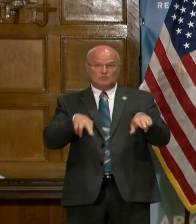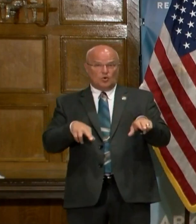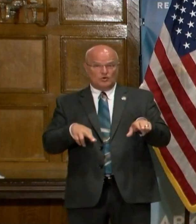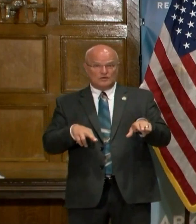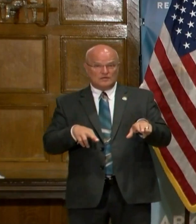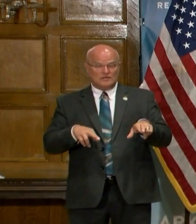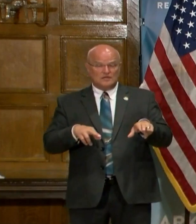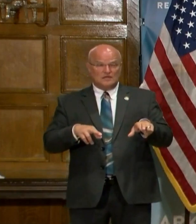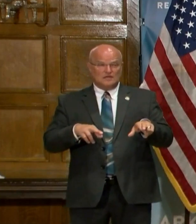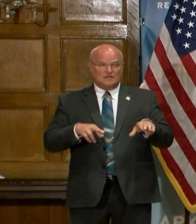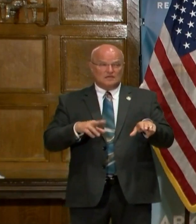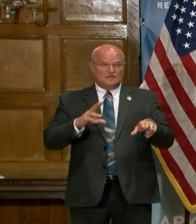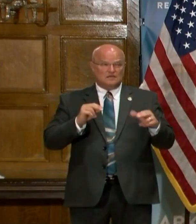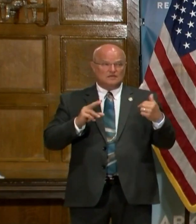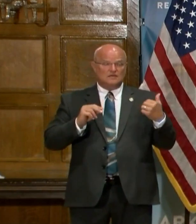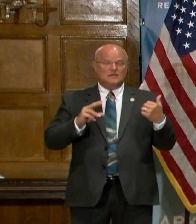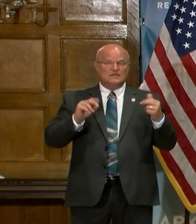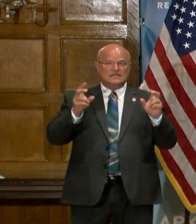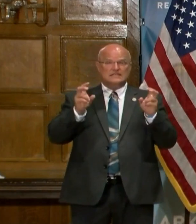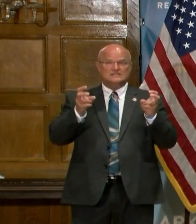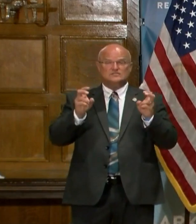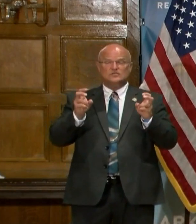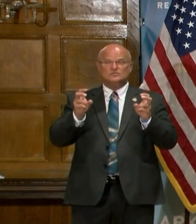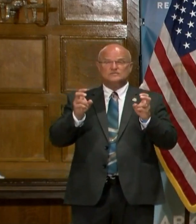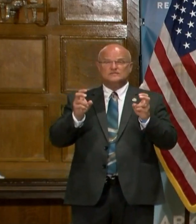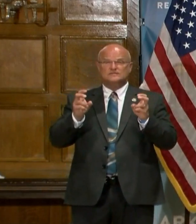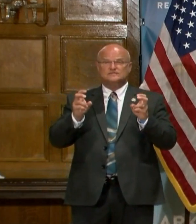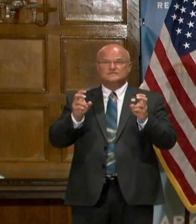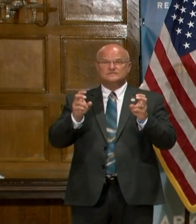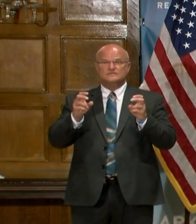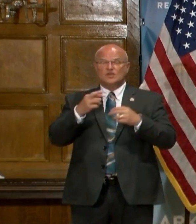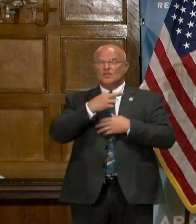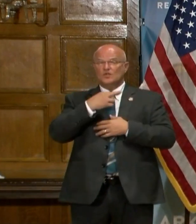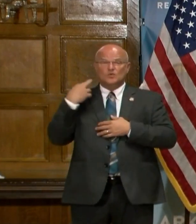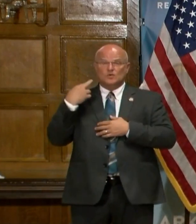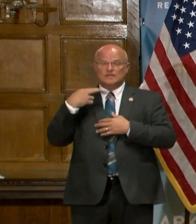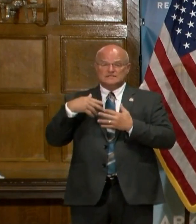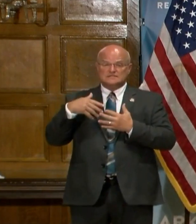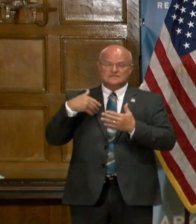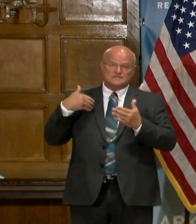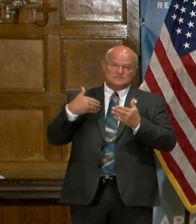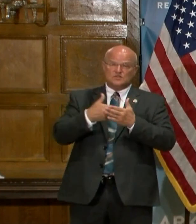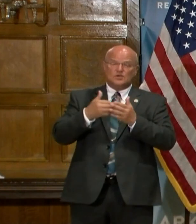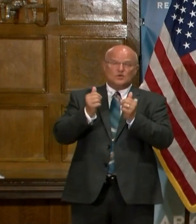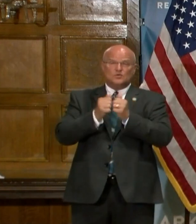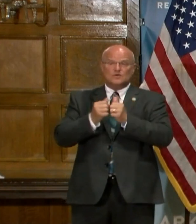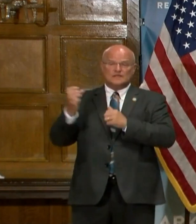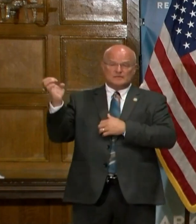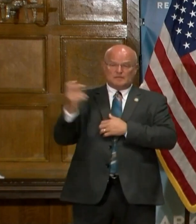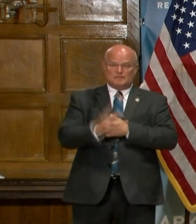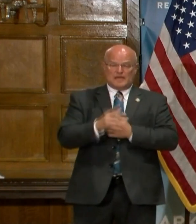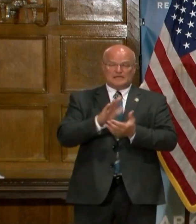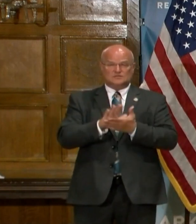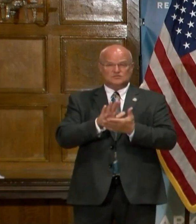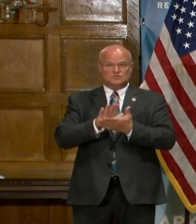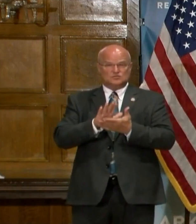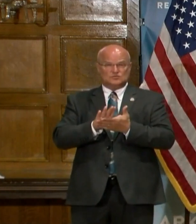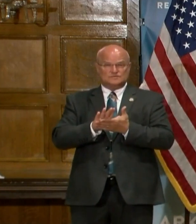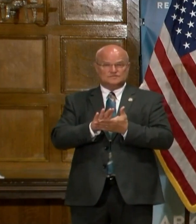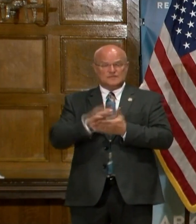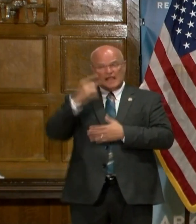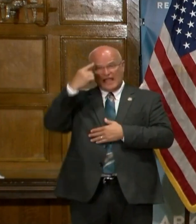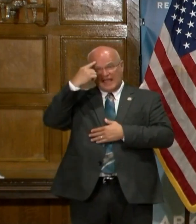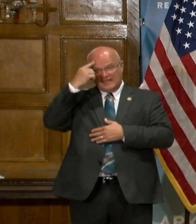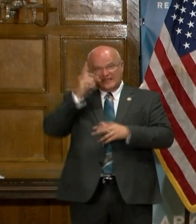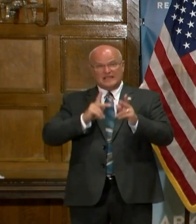report in terms of the risk associated with returning back to school. I